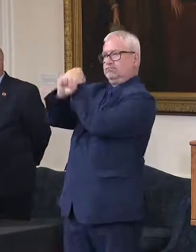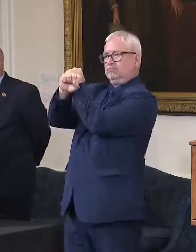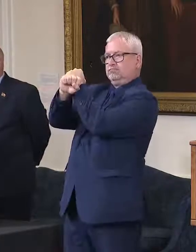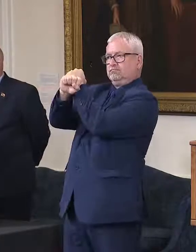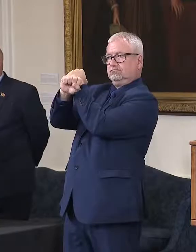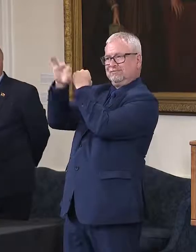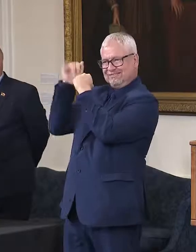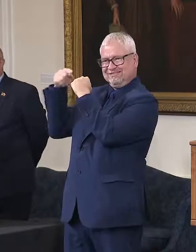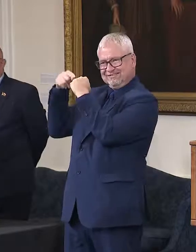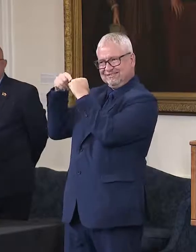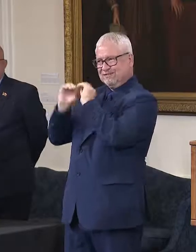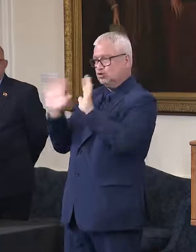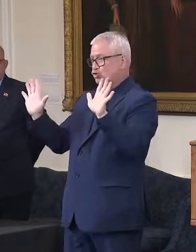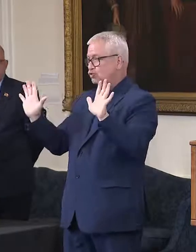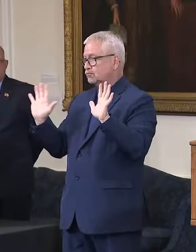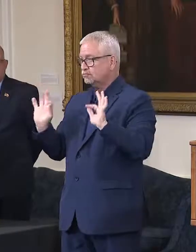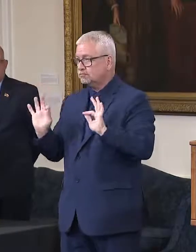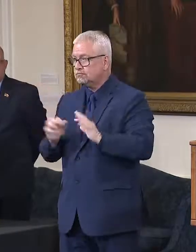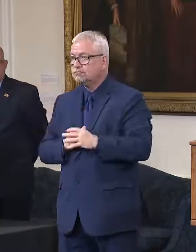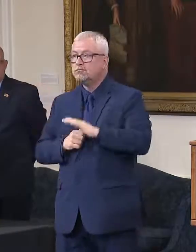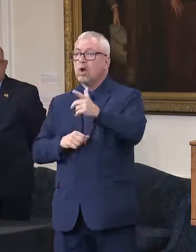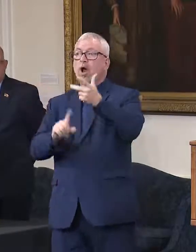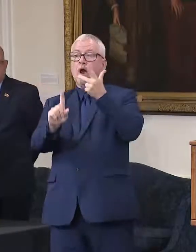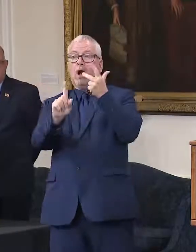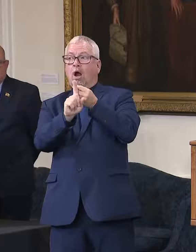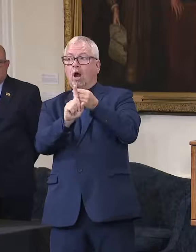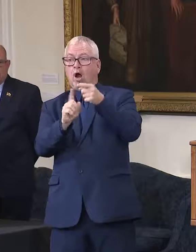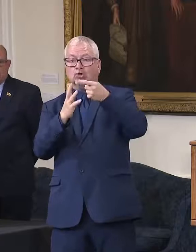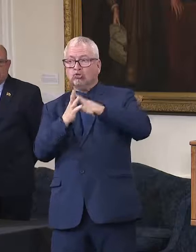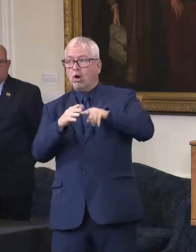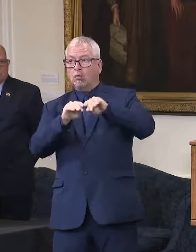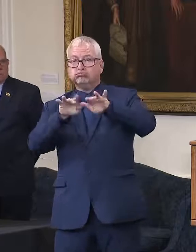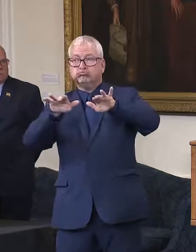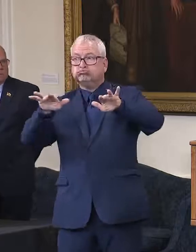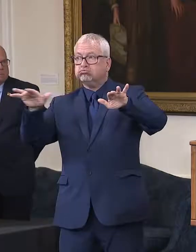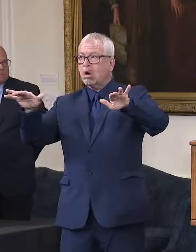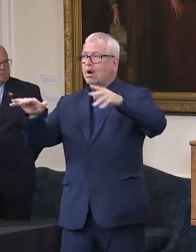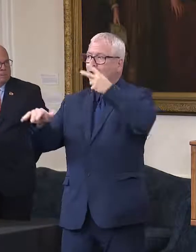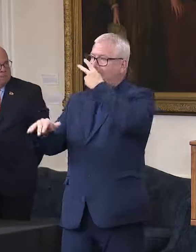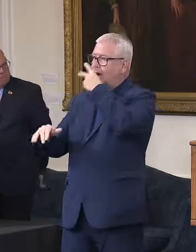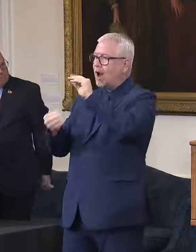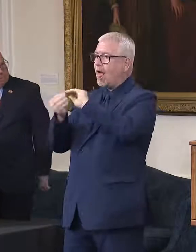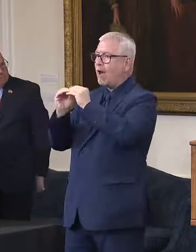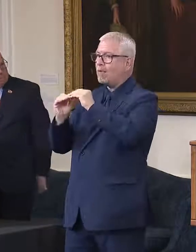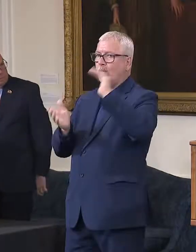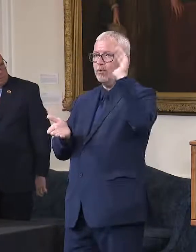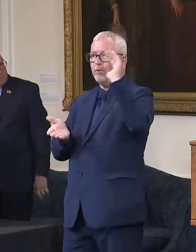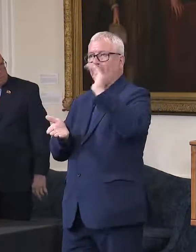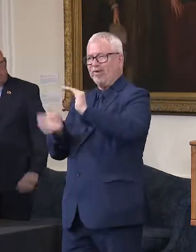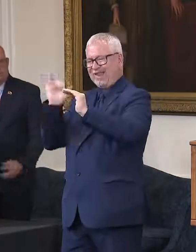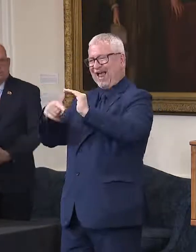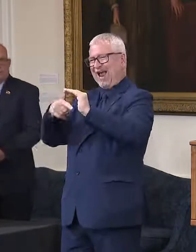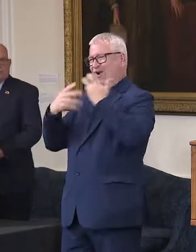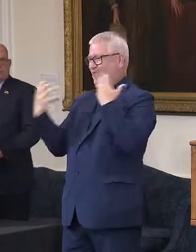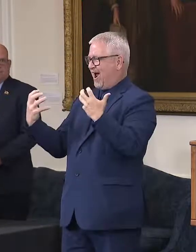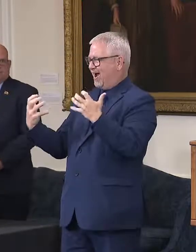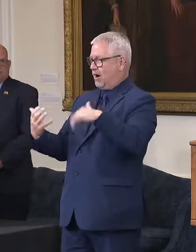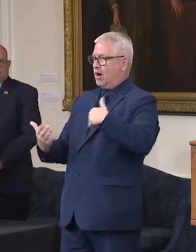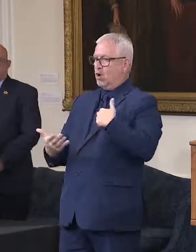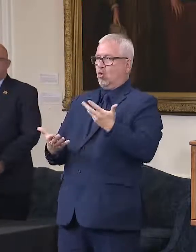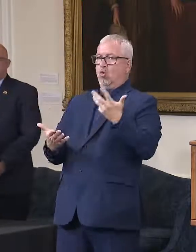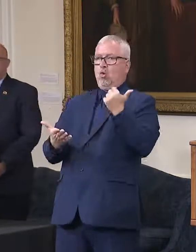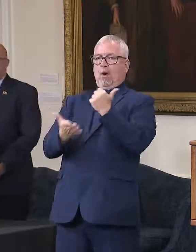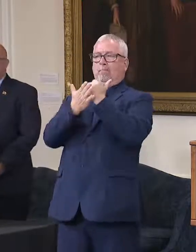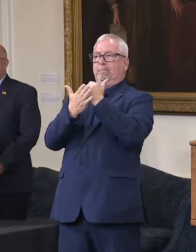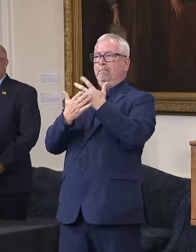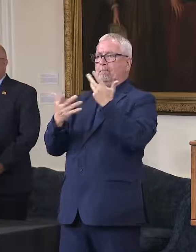we all have witnessed since these vaccines became available in December of 2020. They have made an enormous impact on